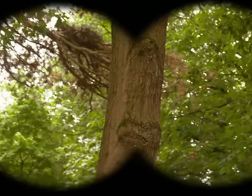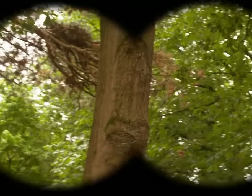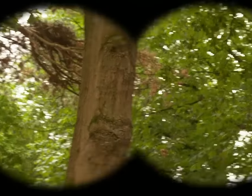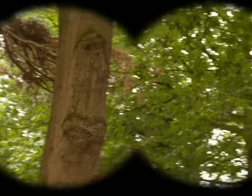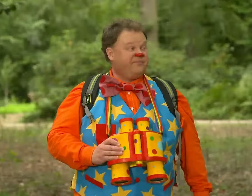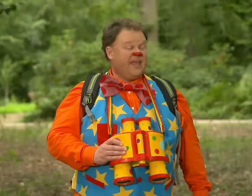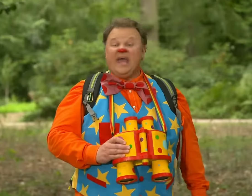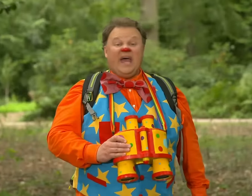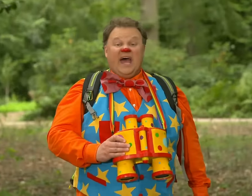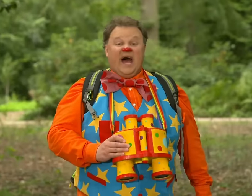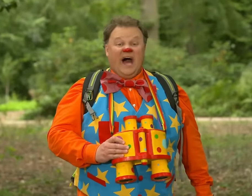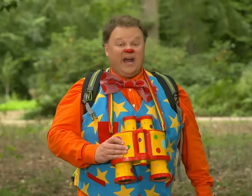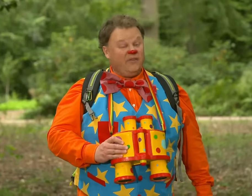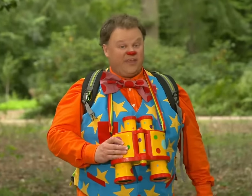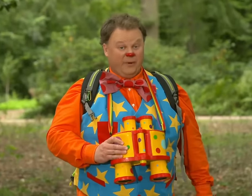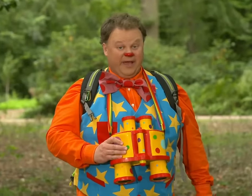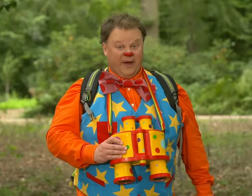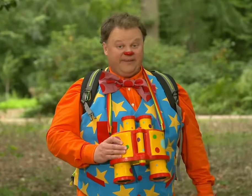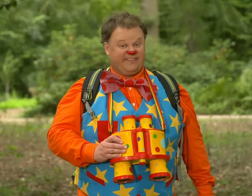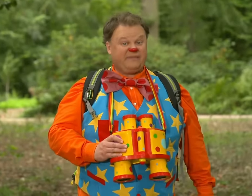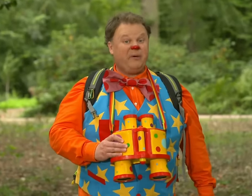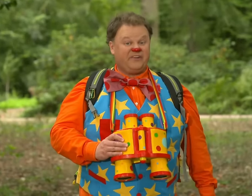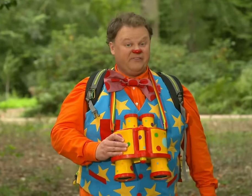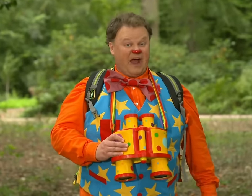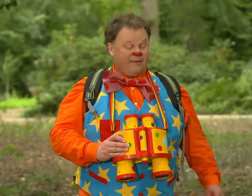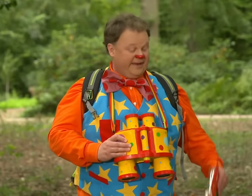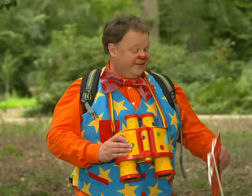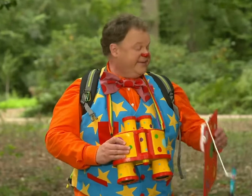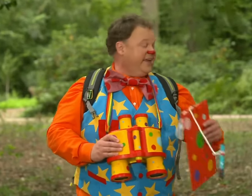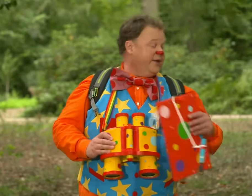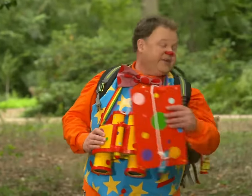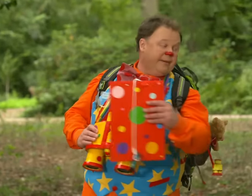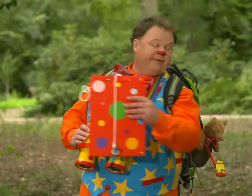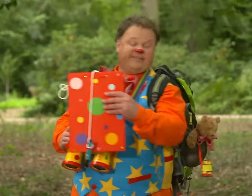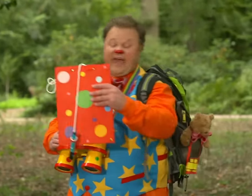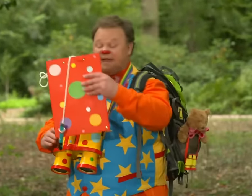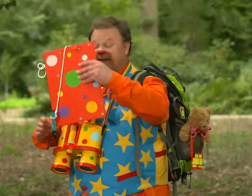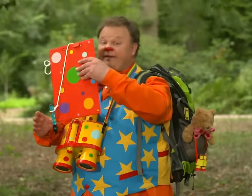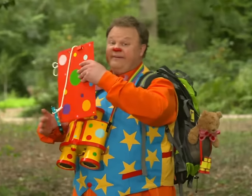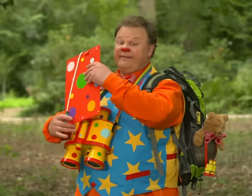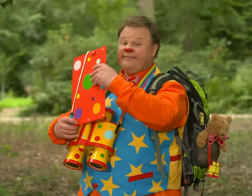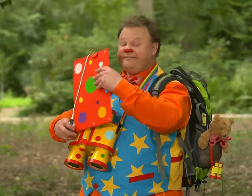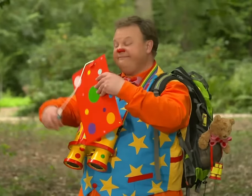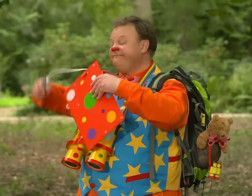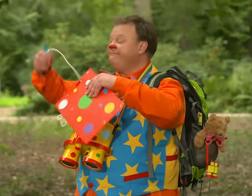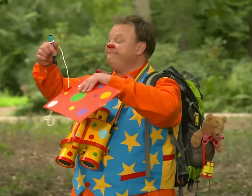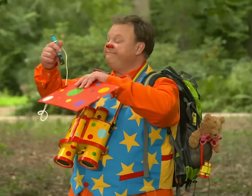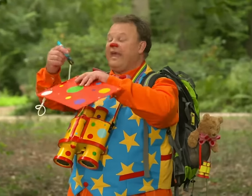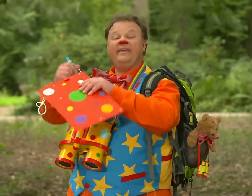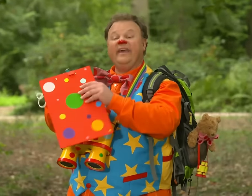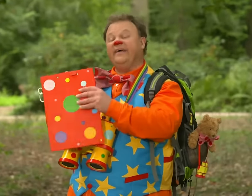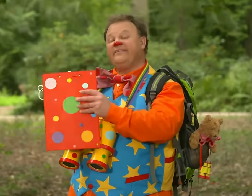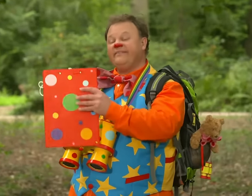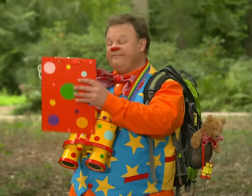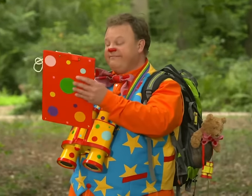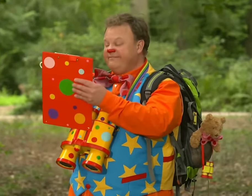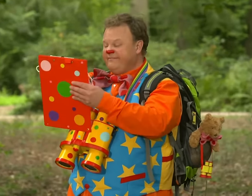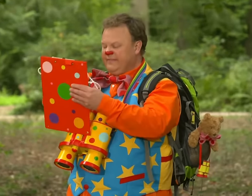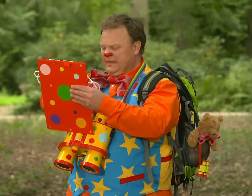Rabbit. I don't think we're going to spot a rabbit, do you, Tumble Ted? Mr. Tumble? Yes? Why don't you eat